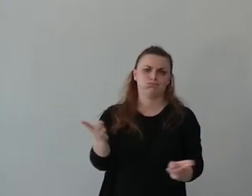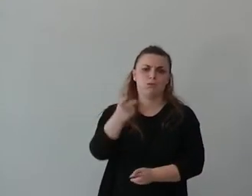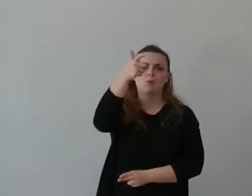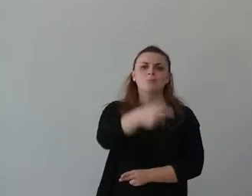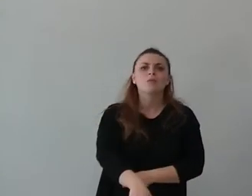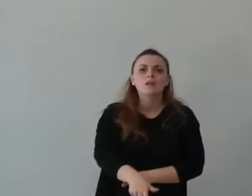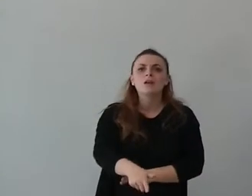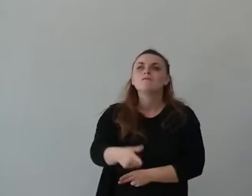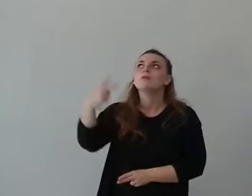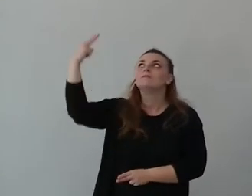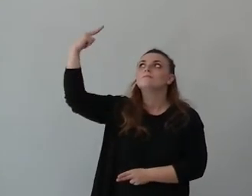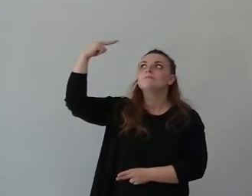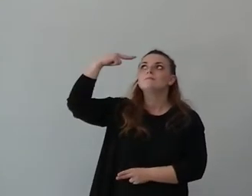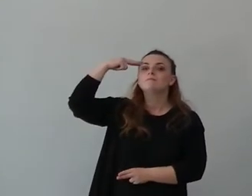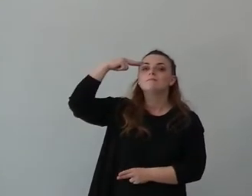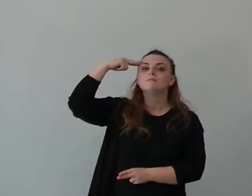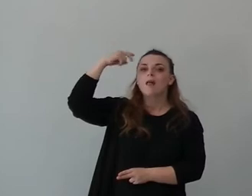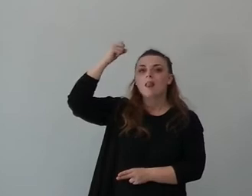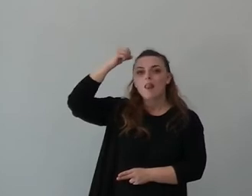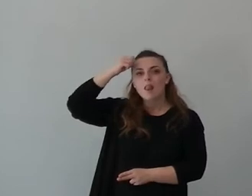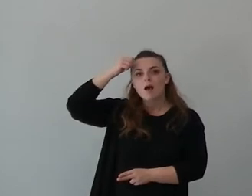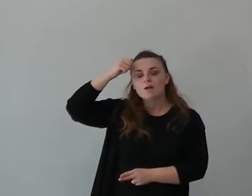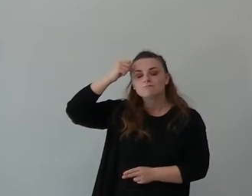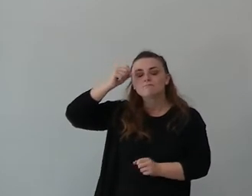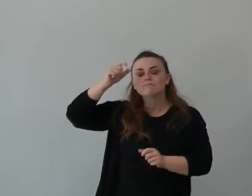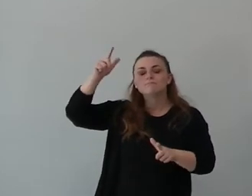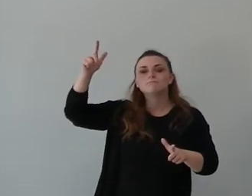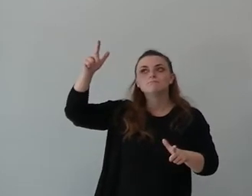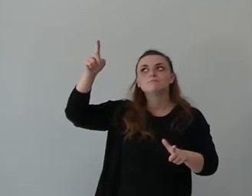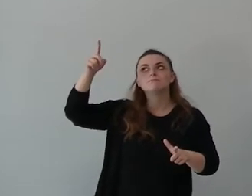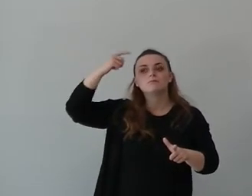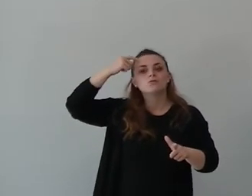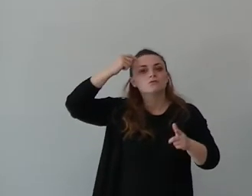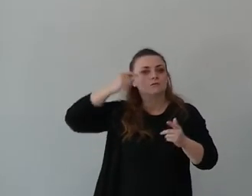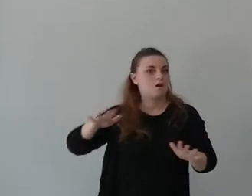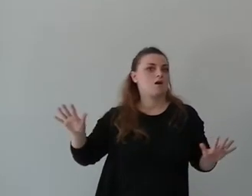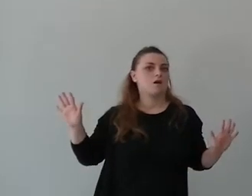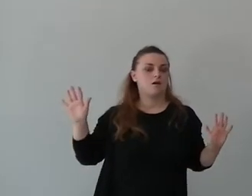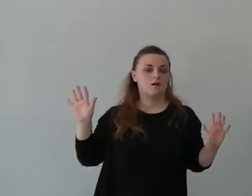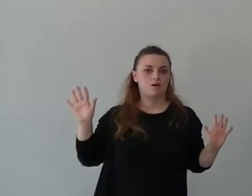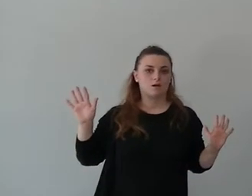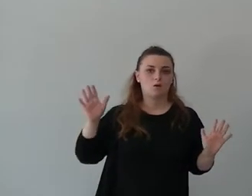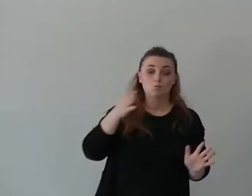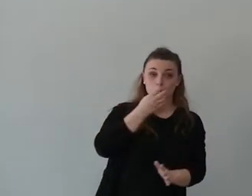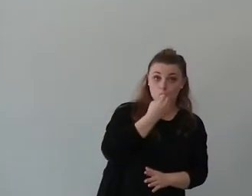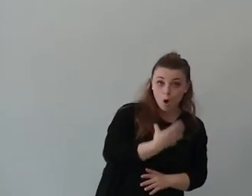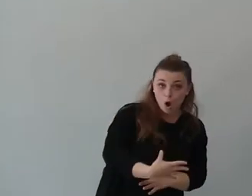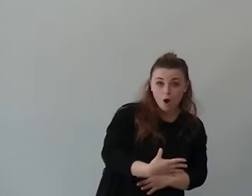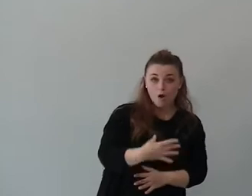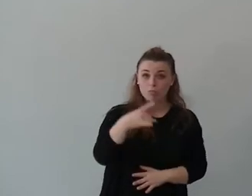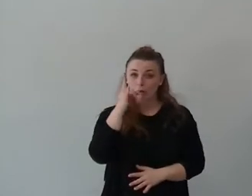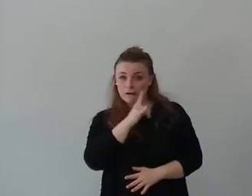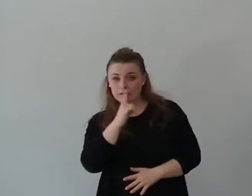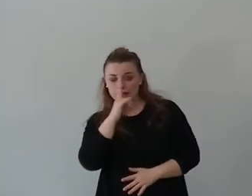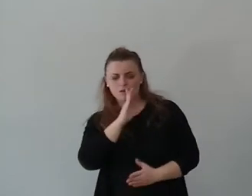tua mente proprio adesso. Good, bad, all of it. Buono, cattivo, tutto. So, whatever you do, you might